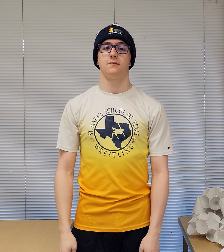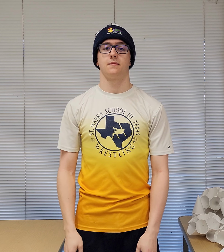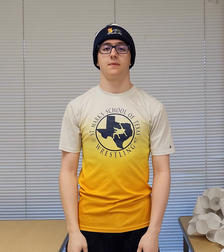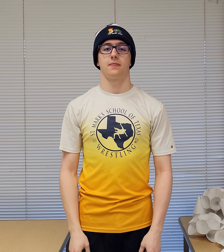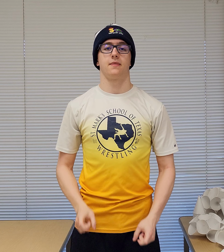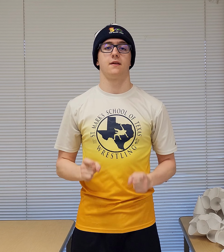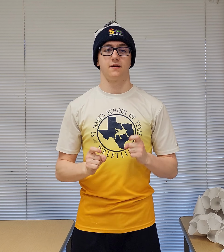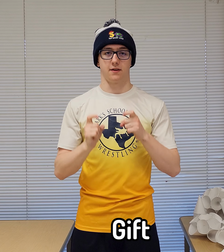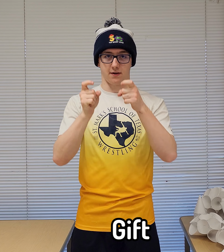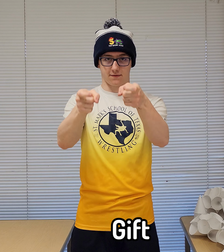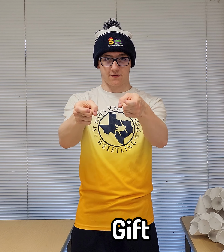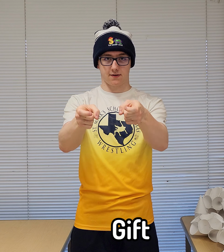Gift.